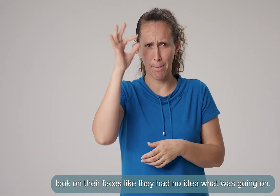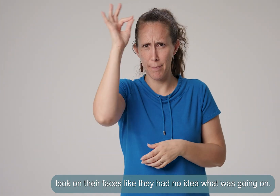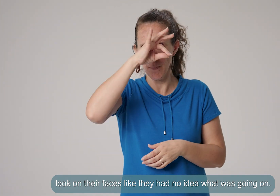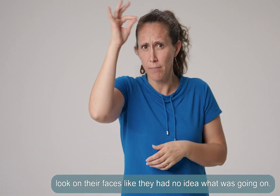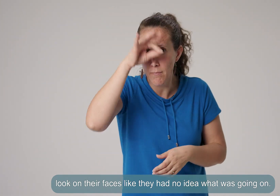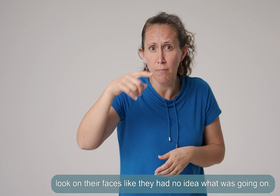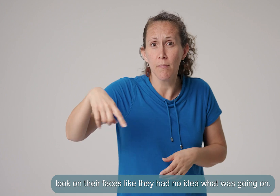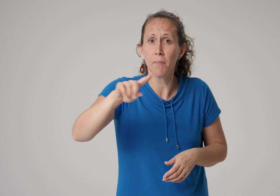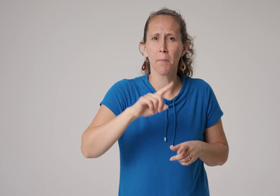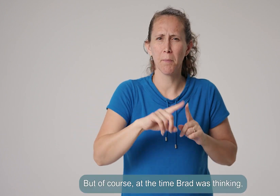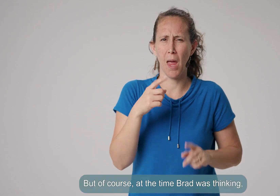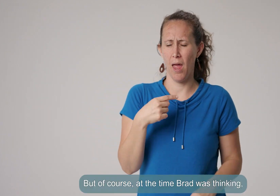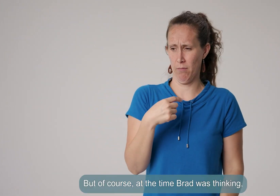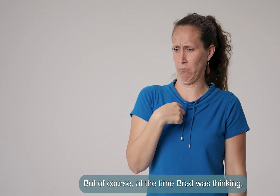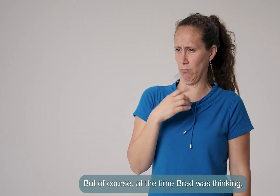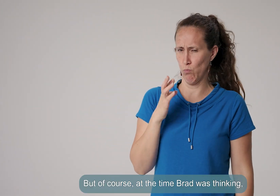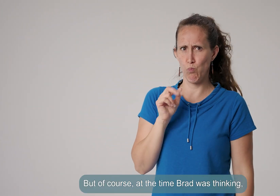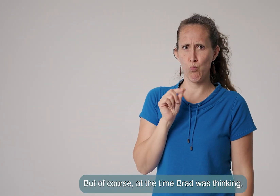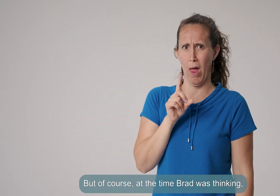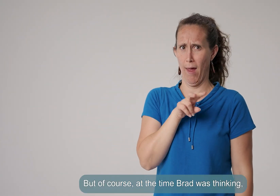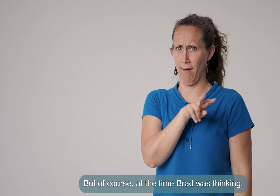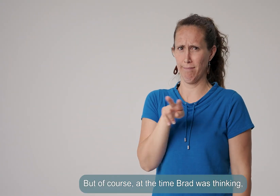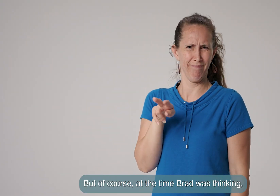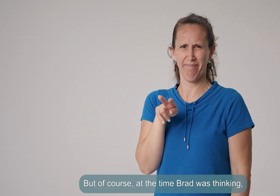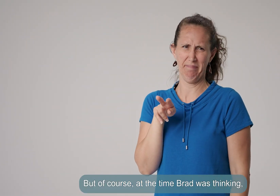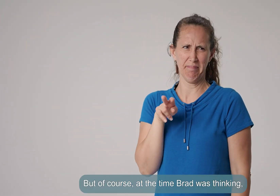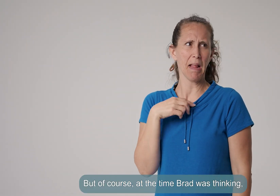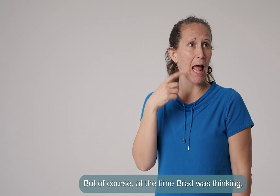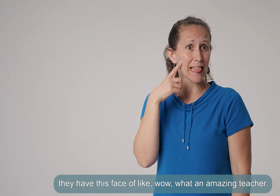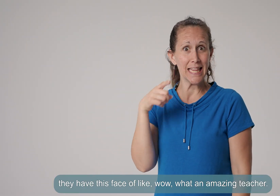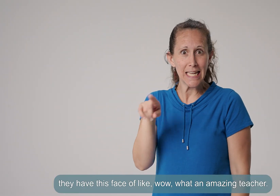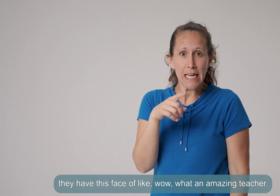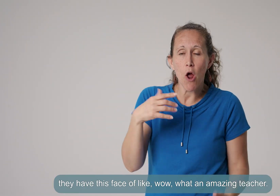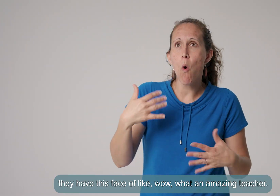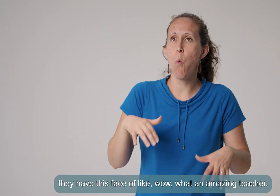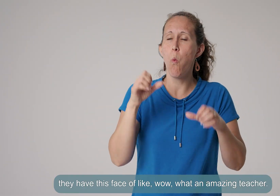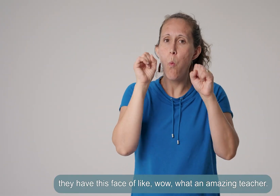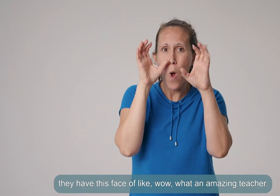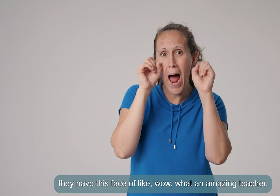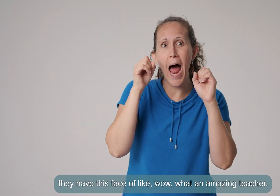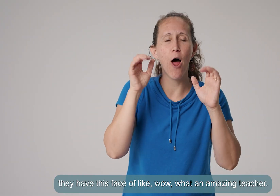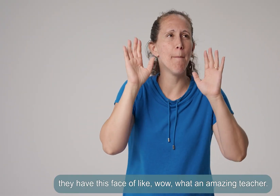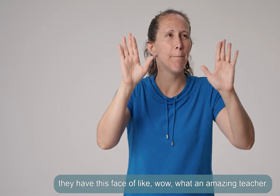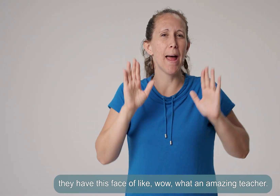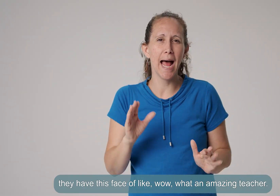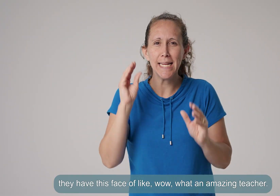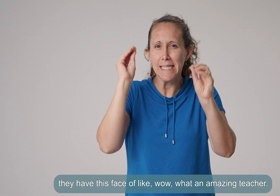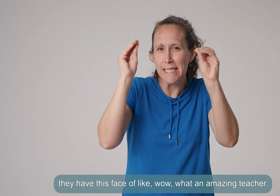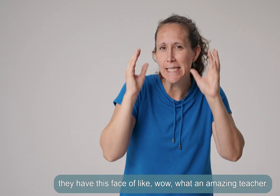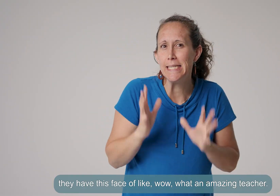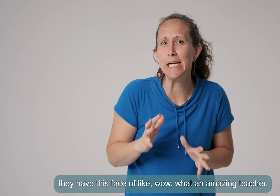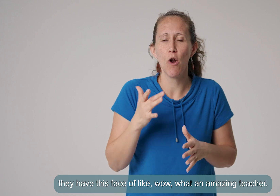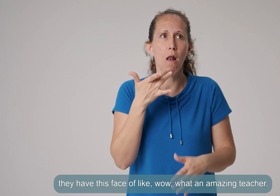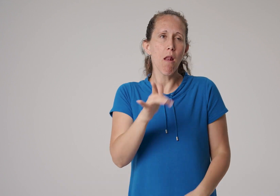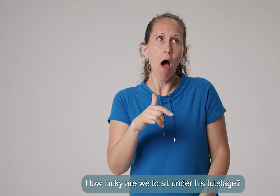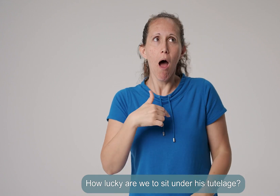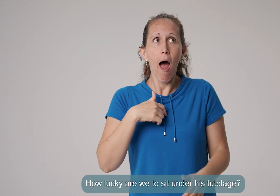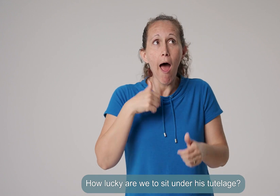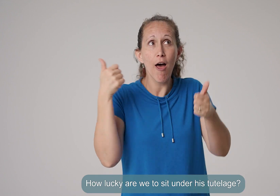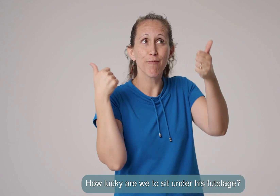was going on. But of course, at the time, Brad was thinking they have this face of like, wow, what an amazing teacher. How lucky are